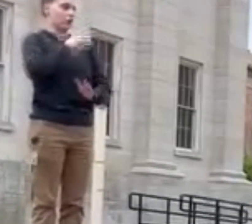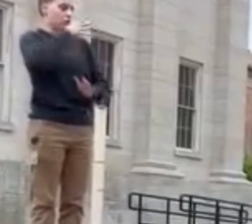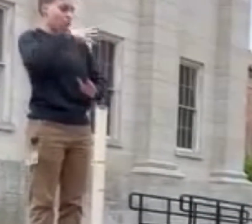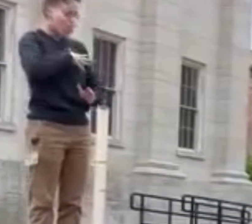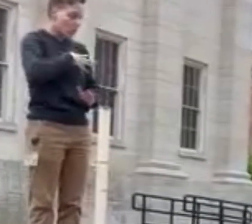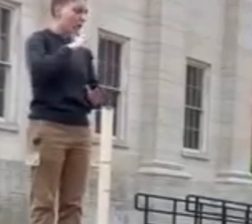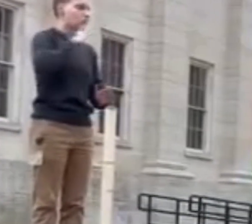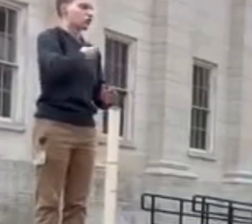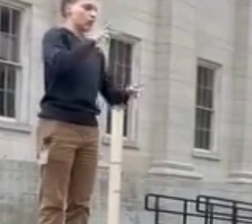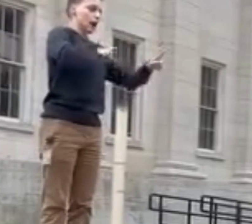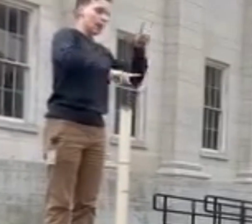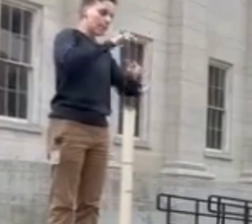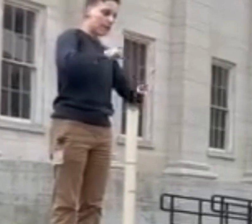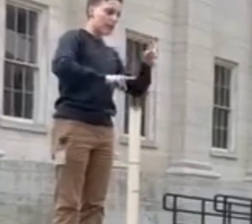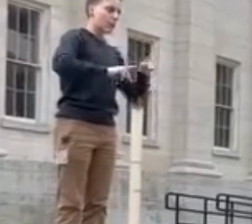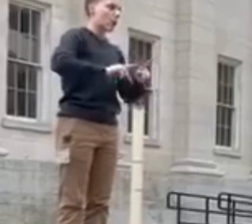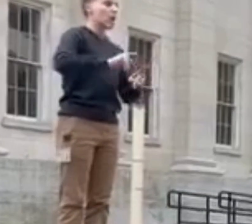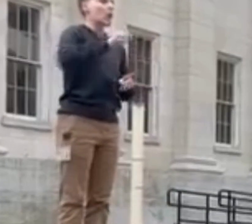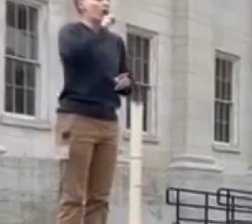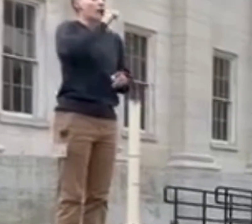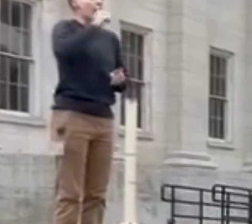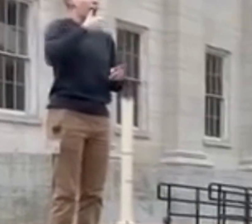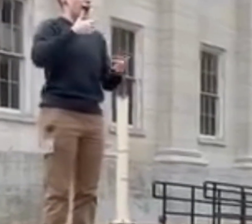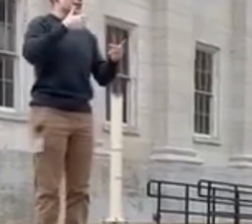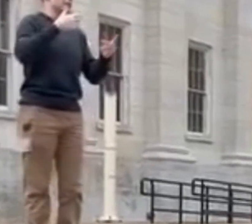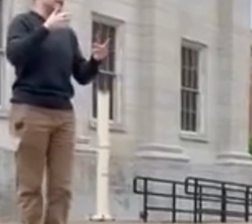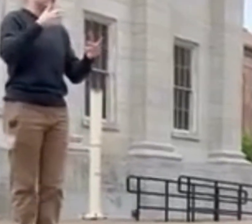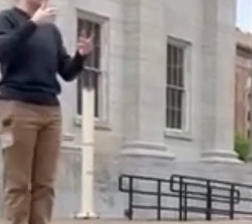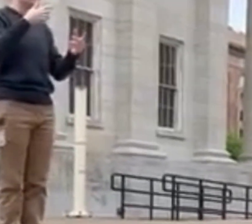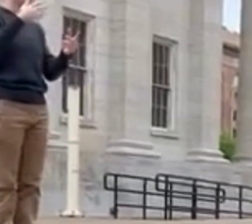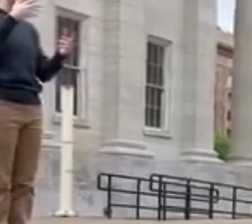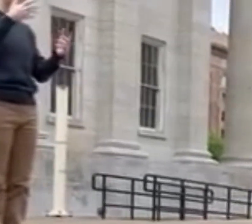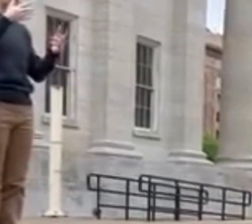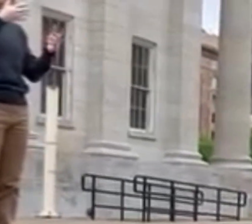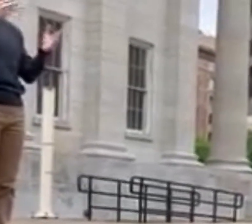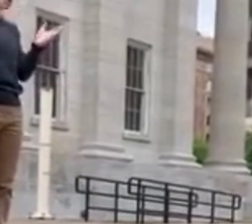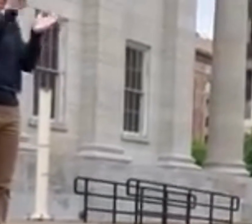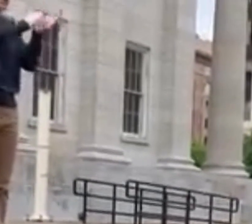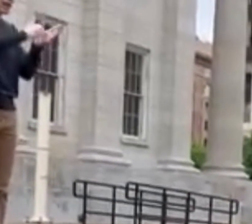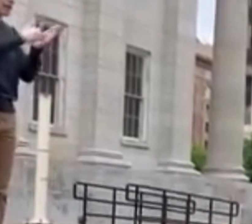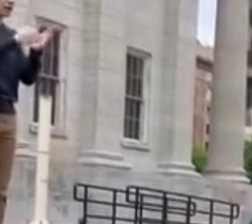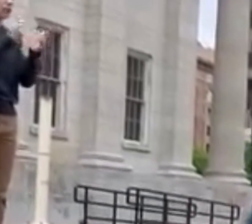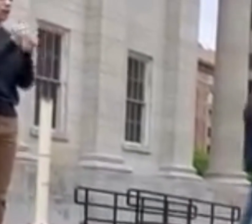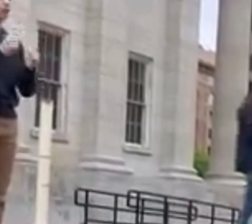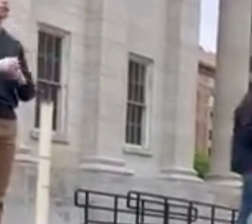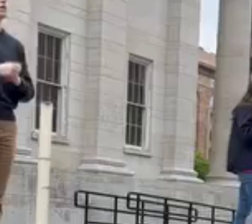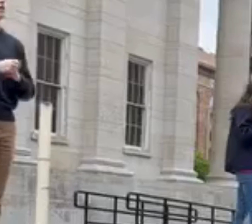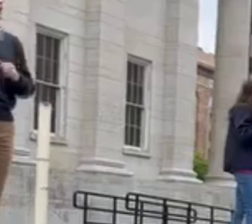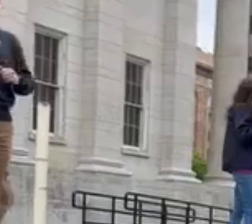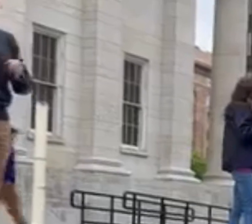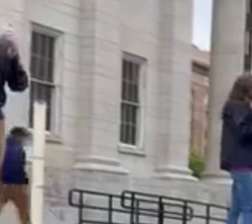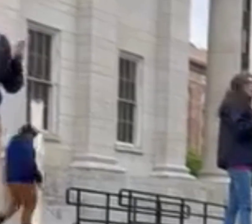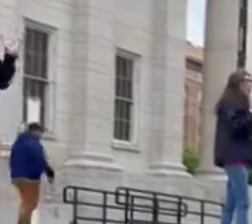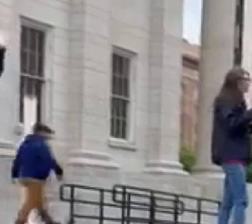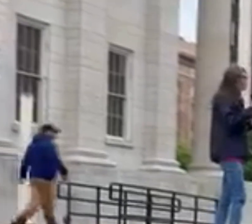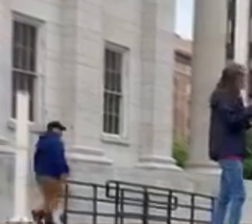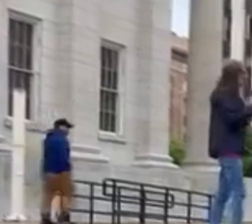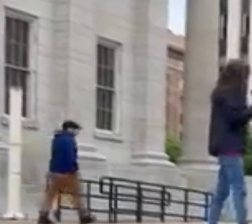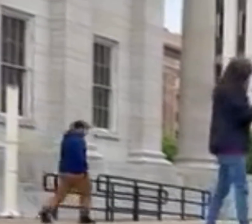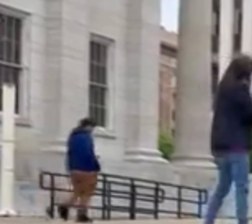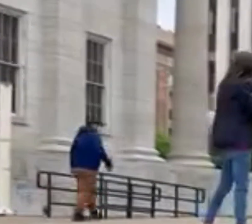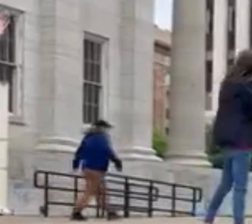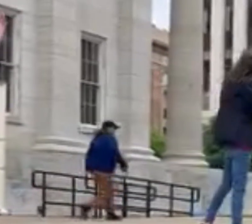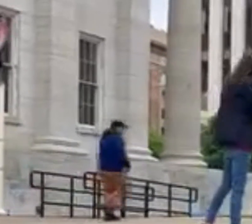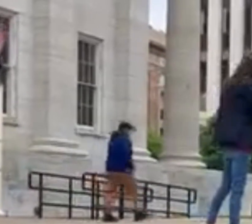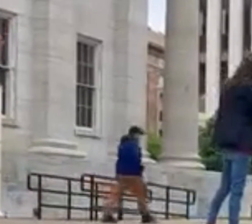that trans people are not to be trifled with, that we do not back down, and we sure